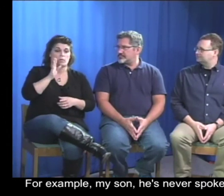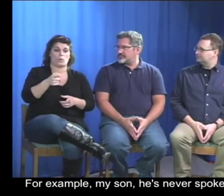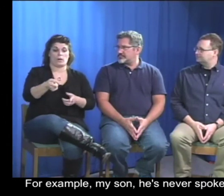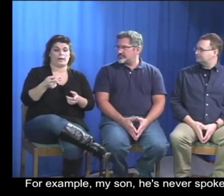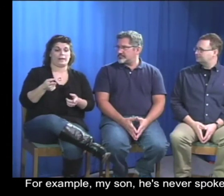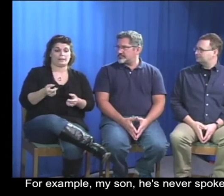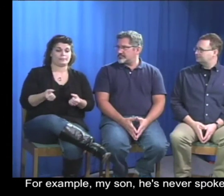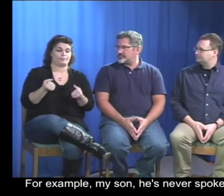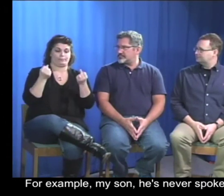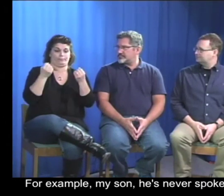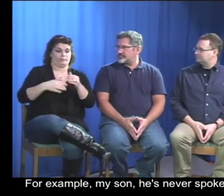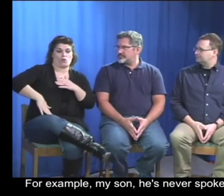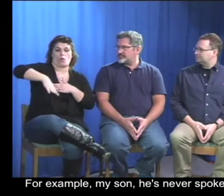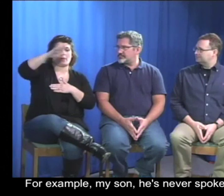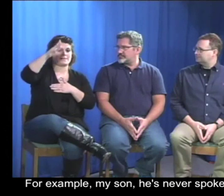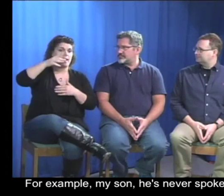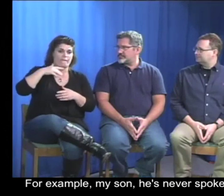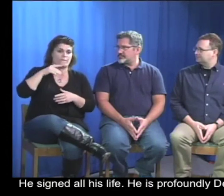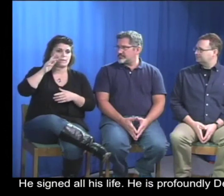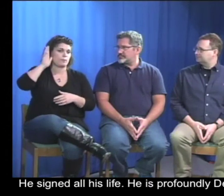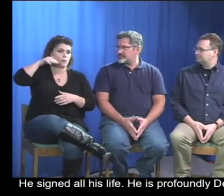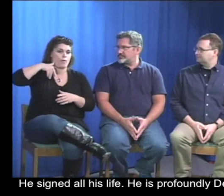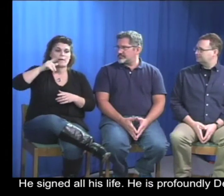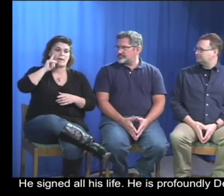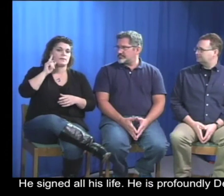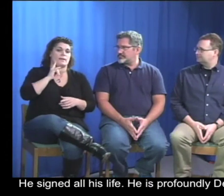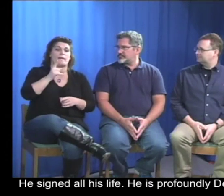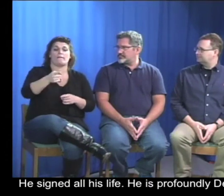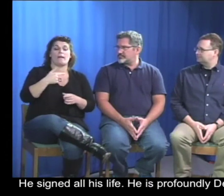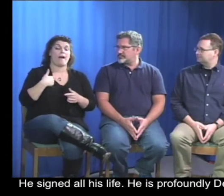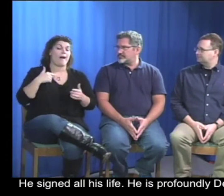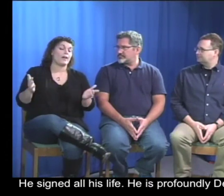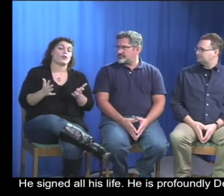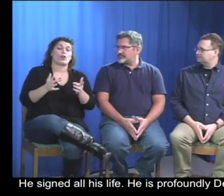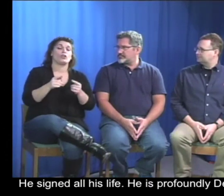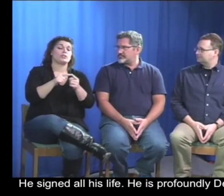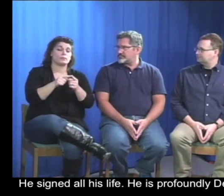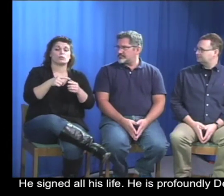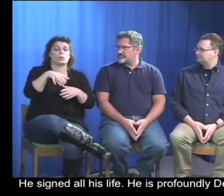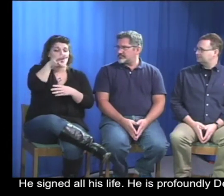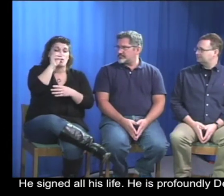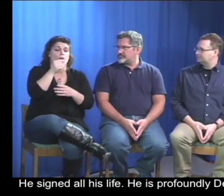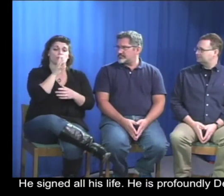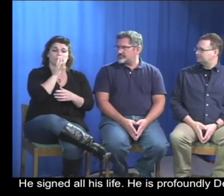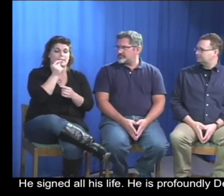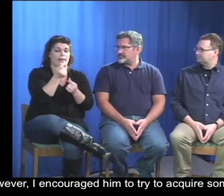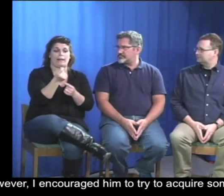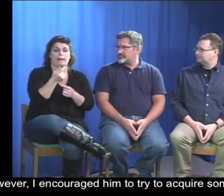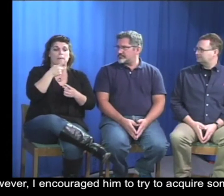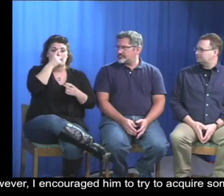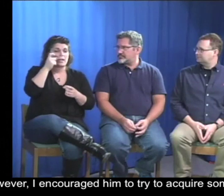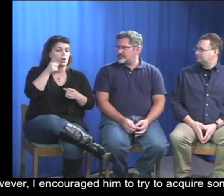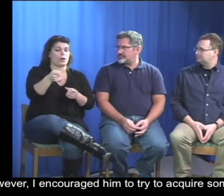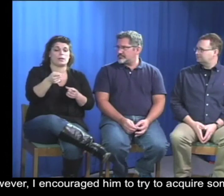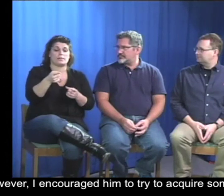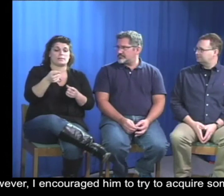he's never spoken. He's signed all his life. He's profoundly deaf. However, I encouraged him to try to acquire some